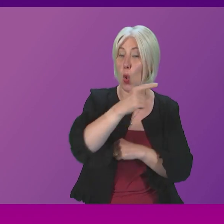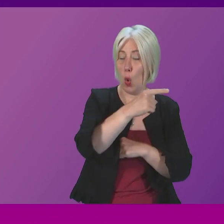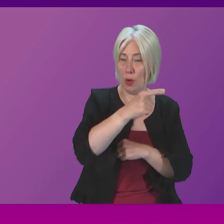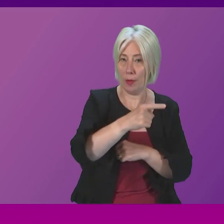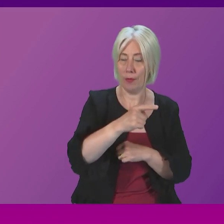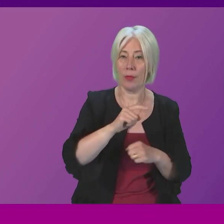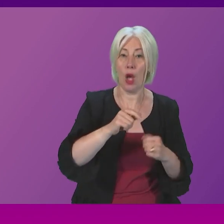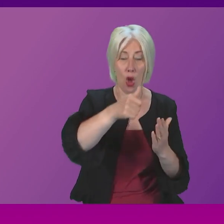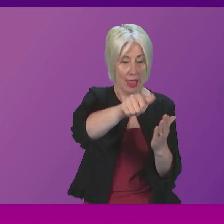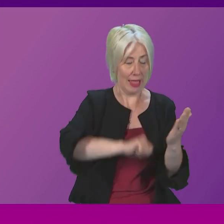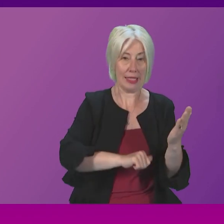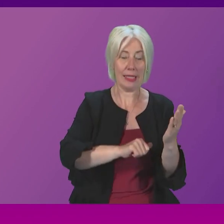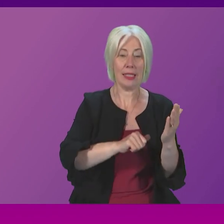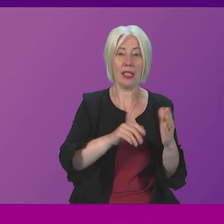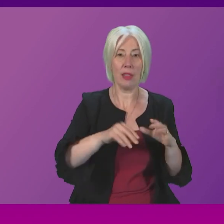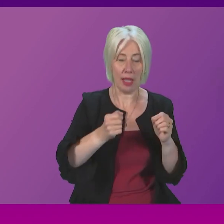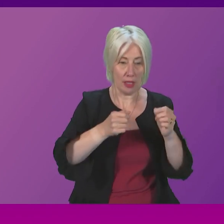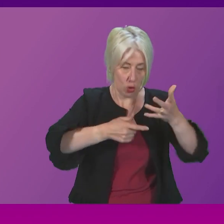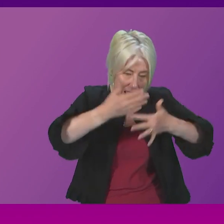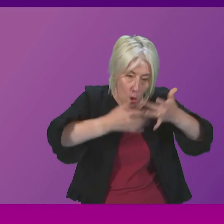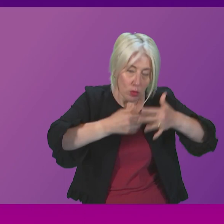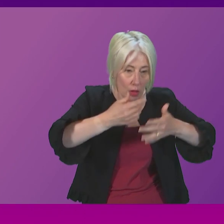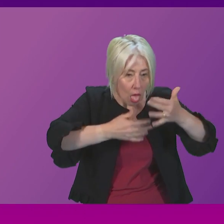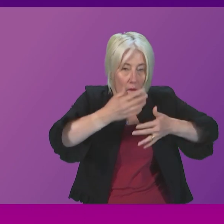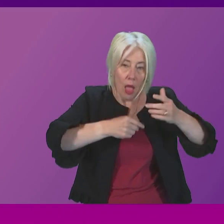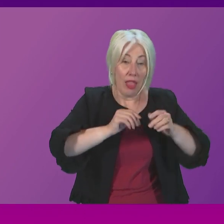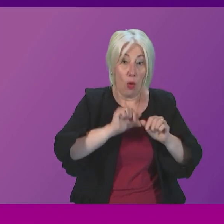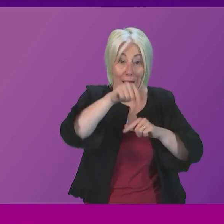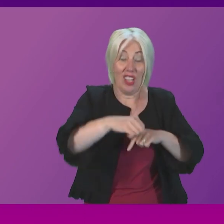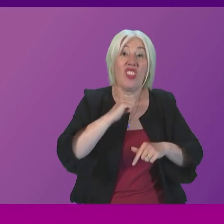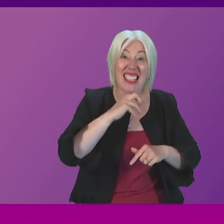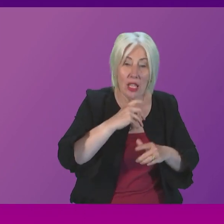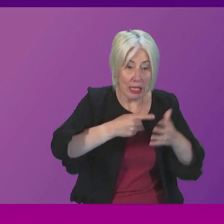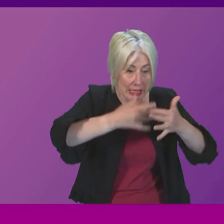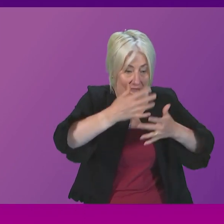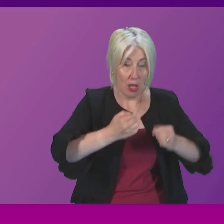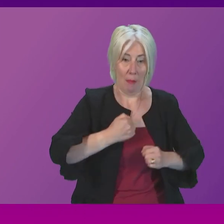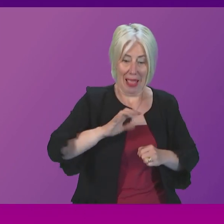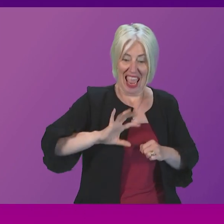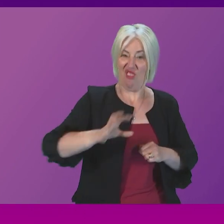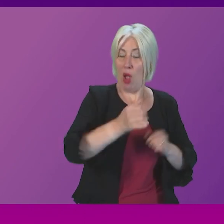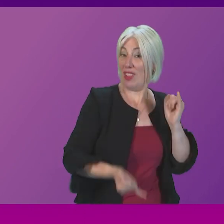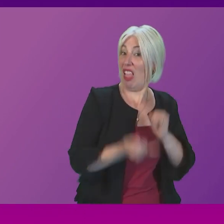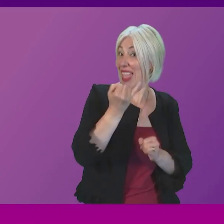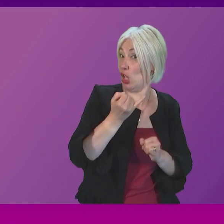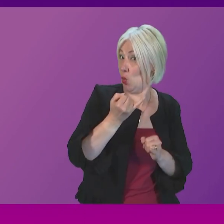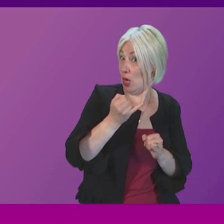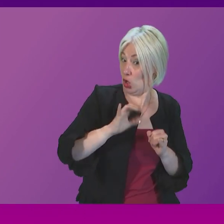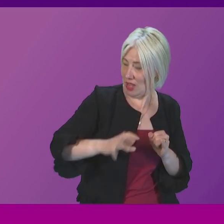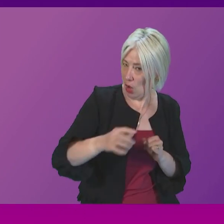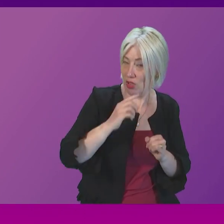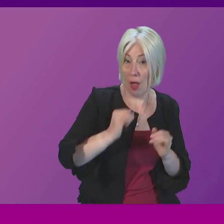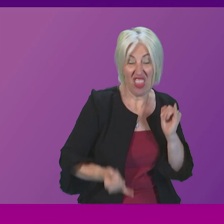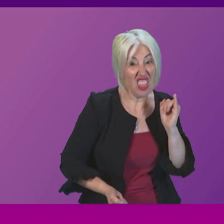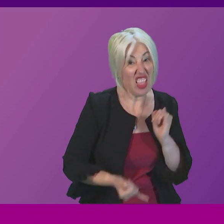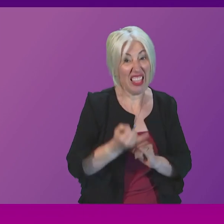I was elected on the list and the count went into the Saturday. And I was the last region to be counted and the last person on the list to get